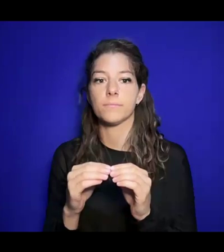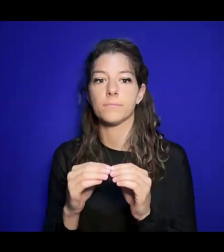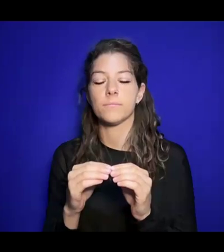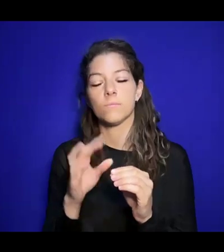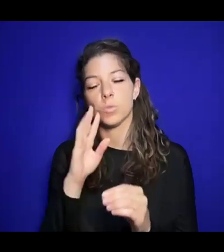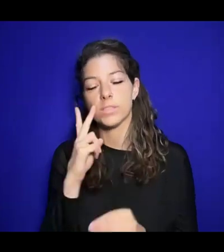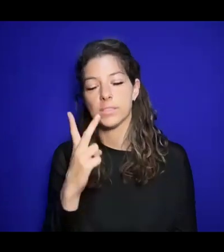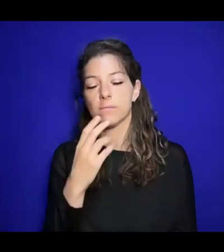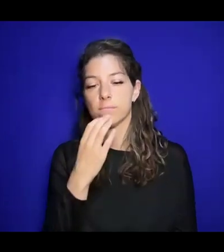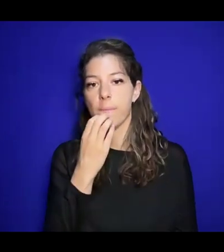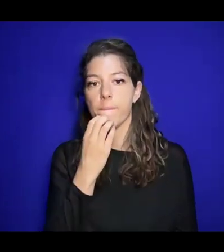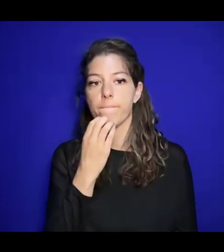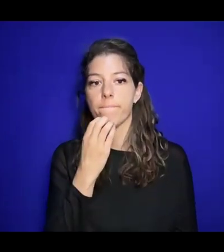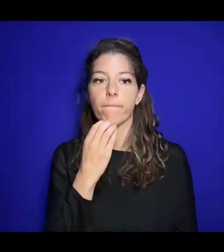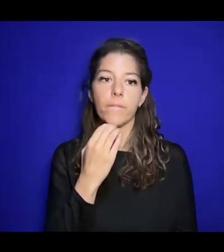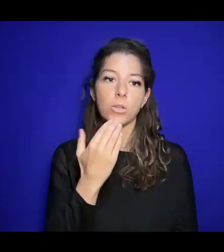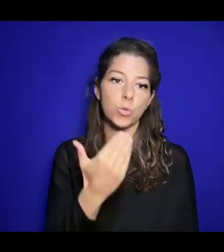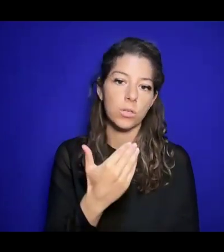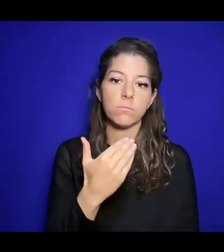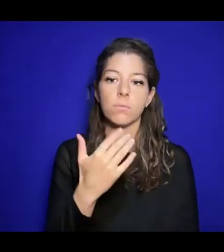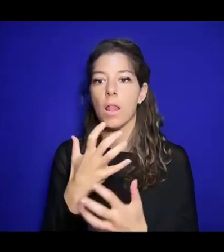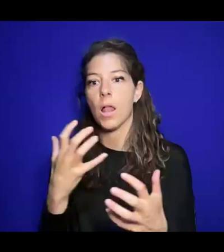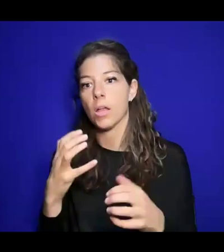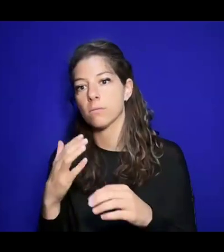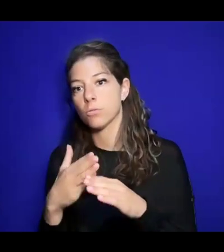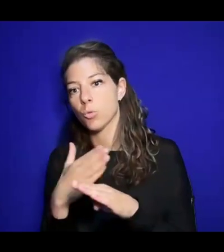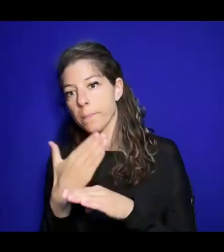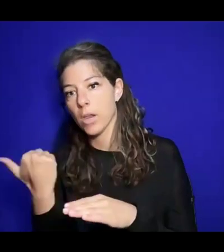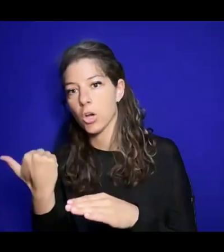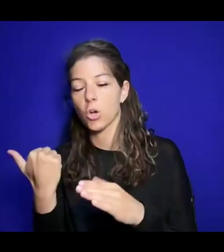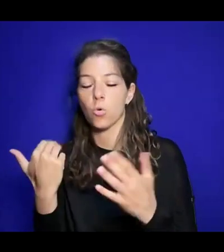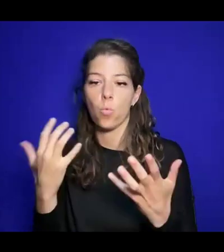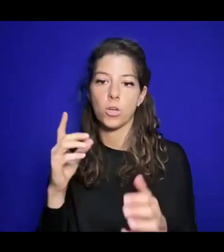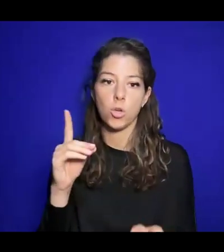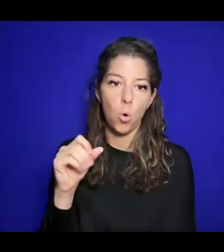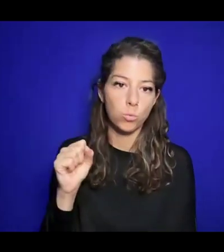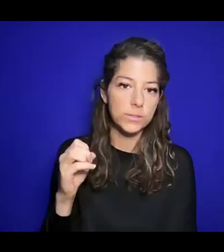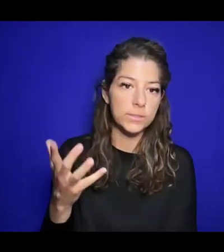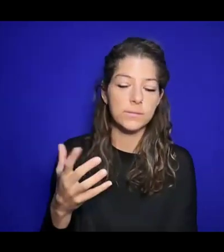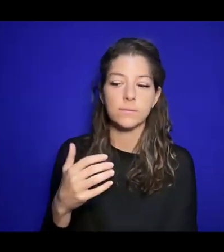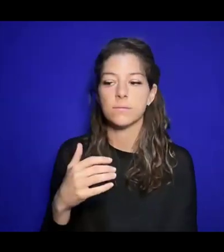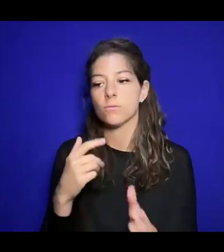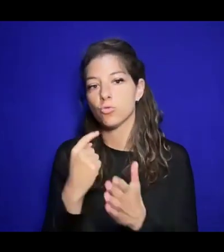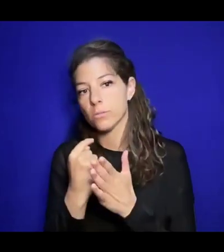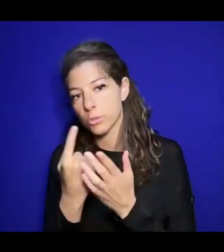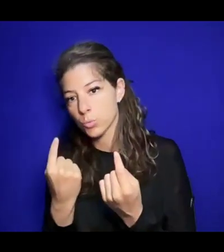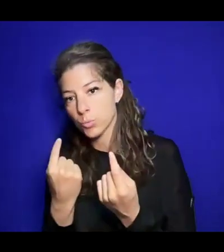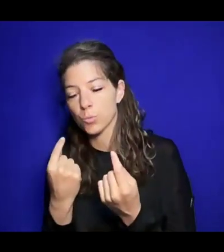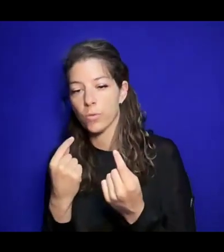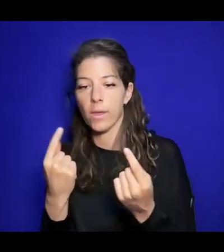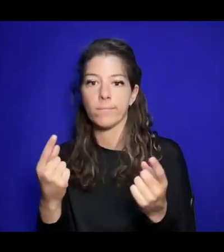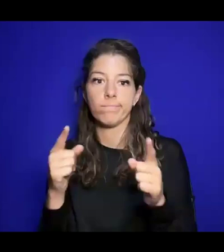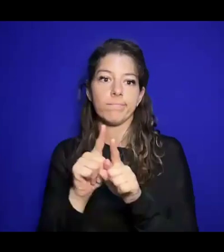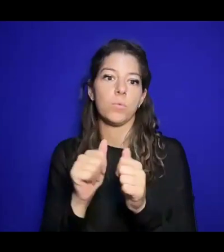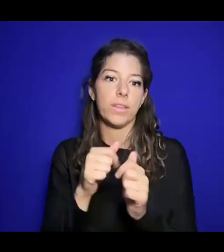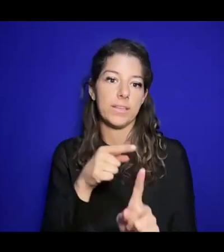dosing. Will a little do good? Will a lot do better? What should the dosing be? What other treatment should we have that goes along with